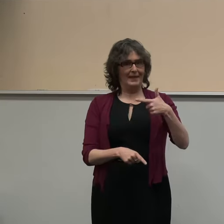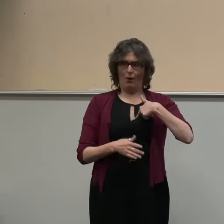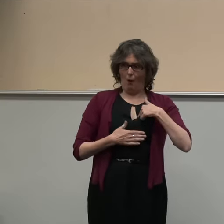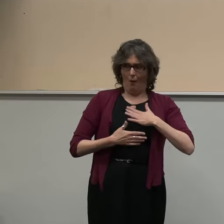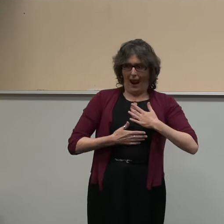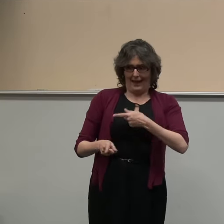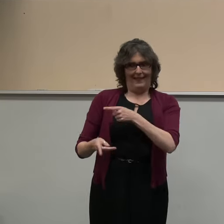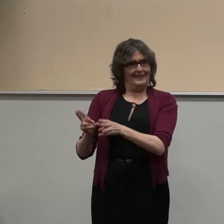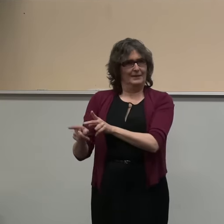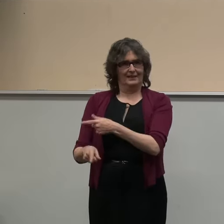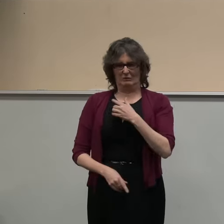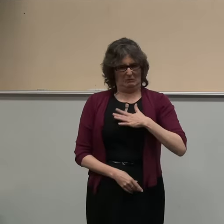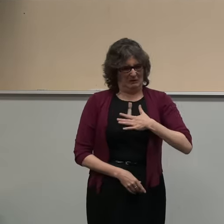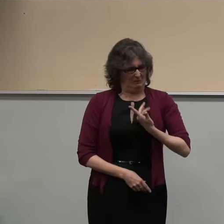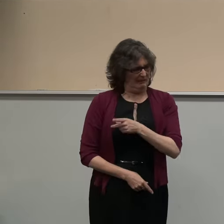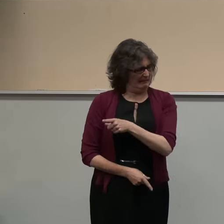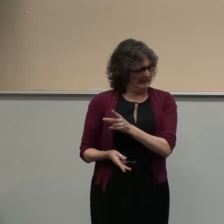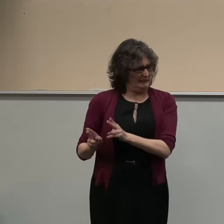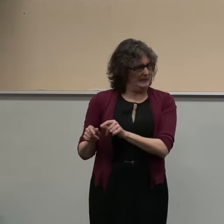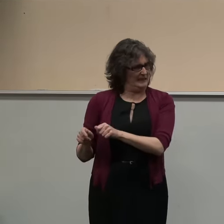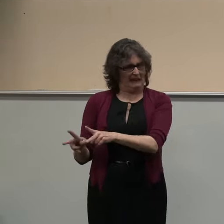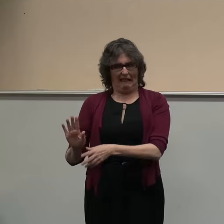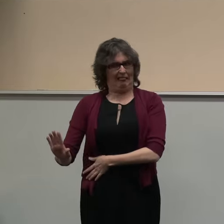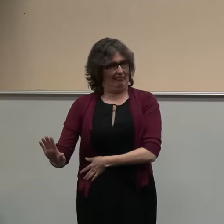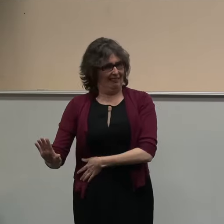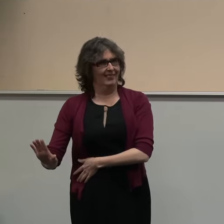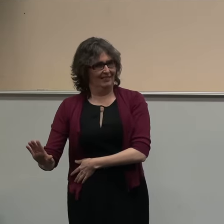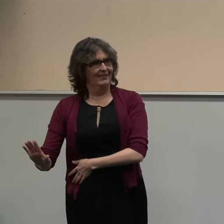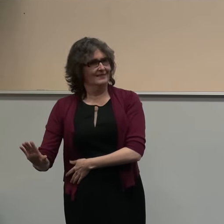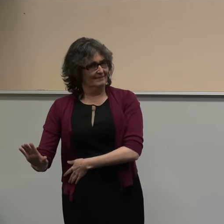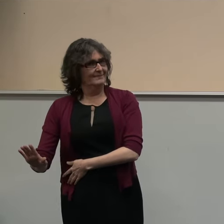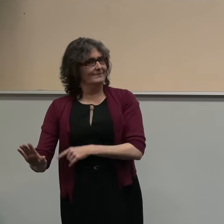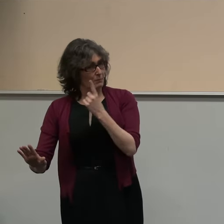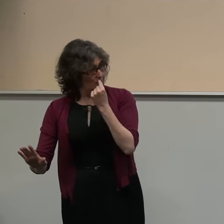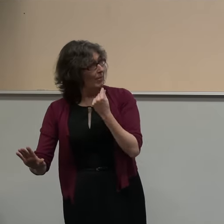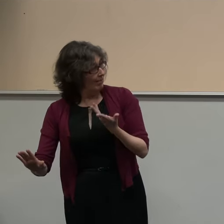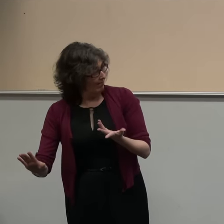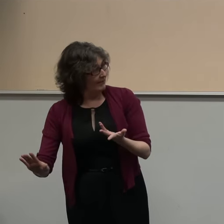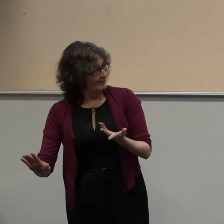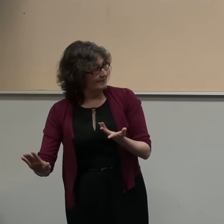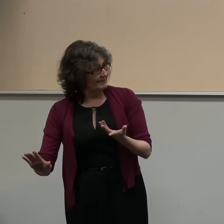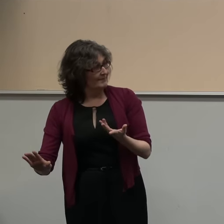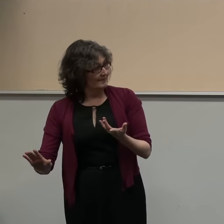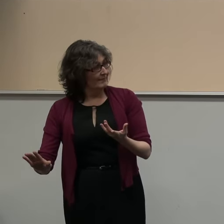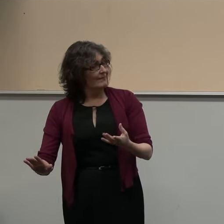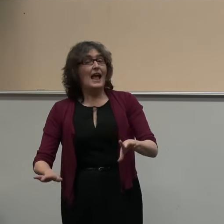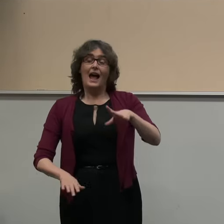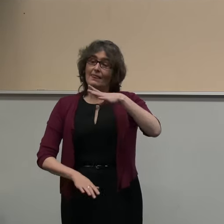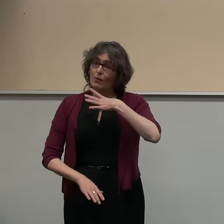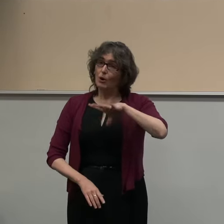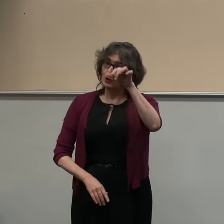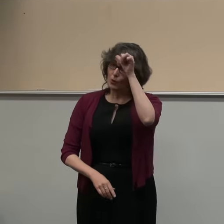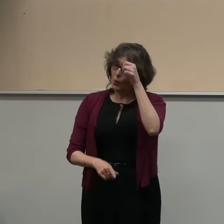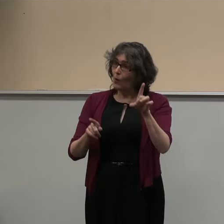an interpreter, or maybe they don't like an interpreter style, and that would influence whether they go. And obviously they want to know which of the two spaces